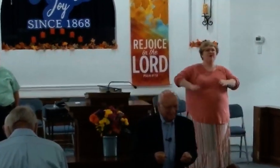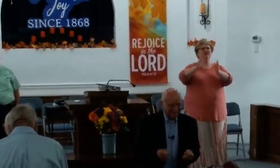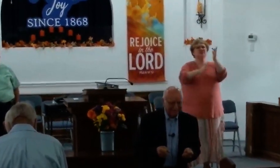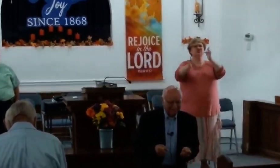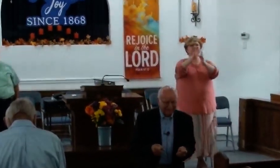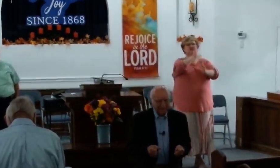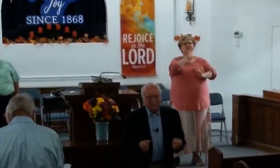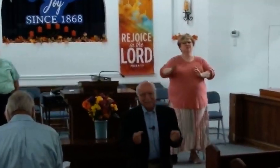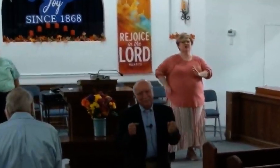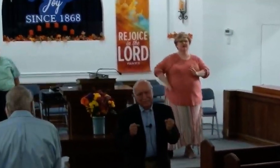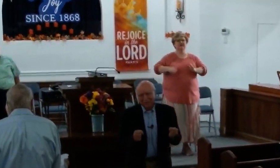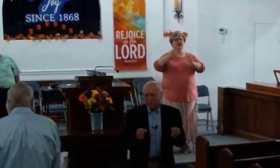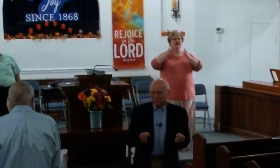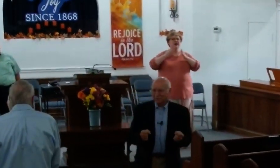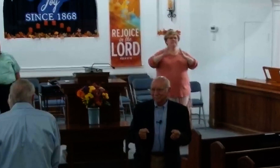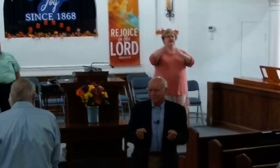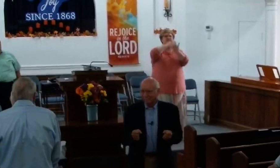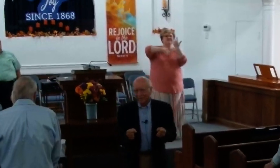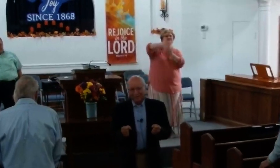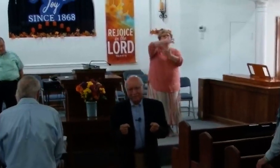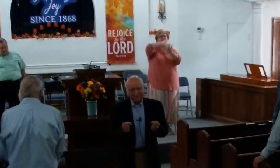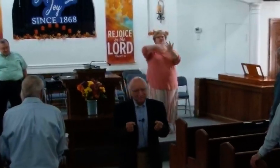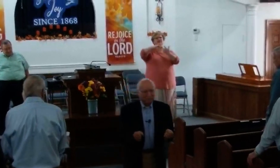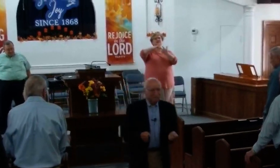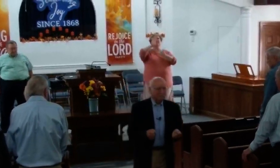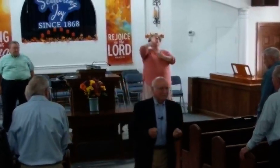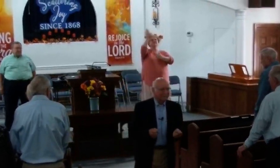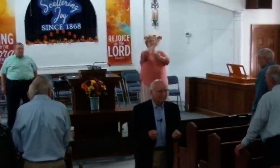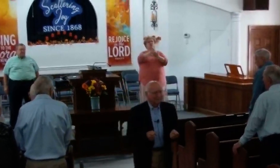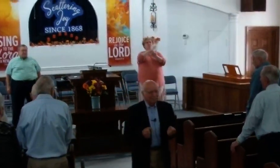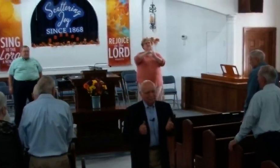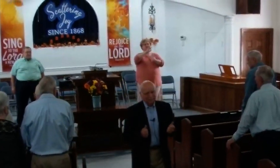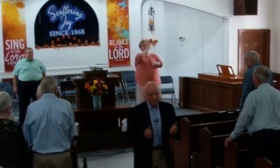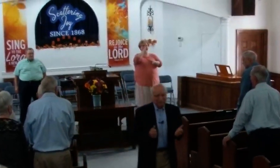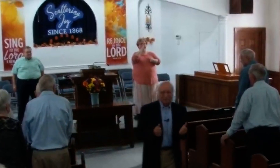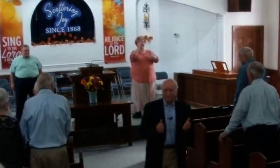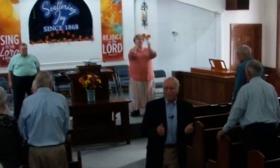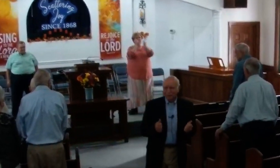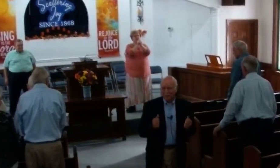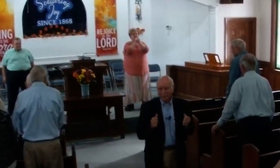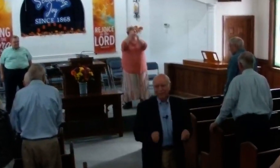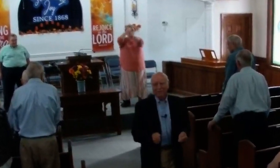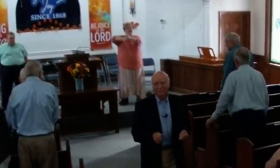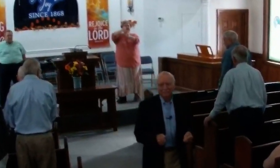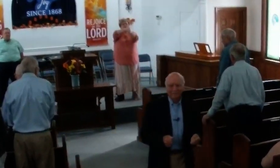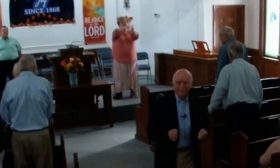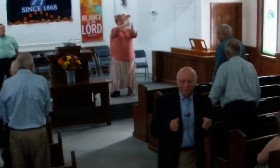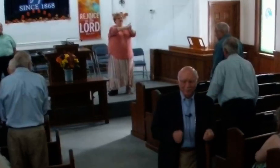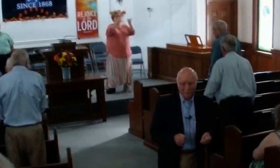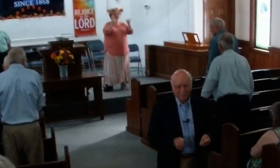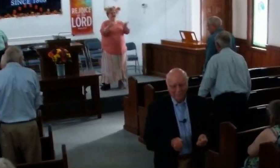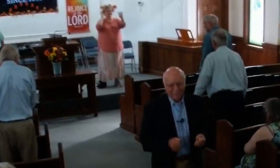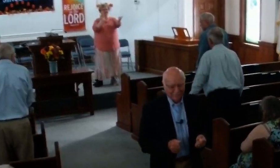Christ and may the fellowship of his Holy Spirit be with each and every one of you now